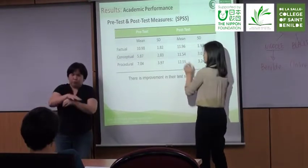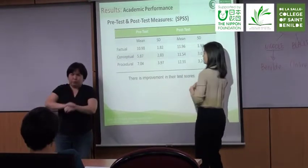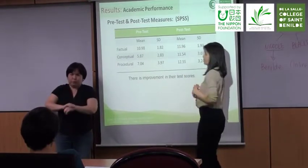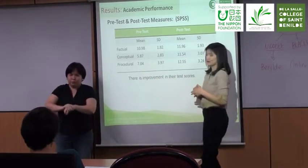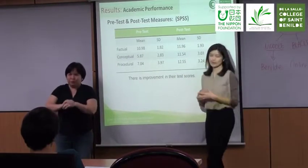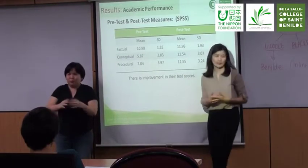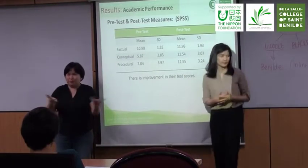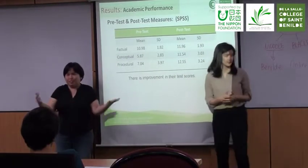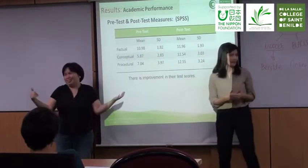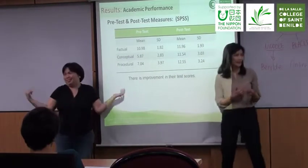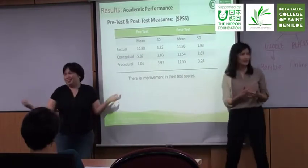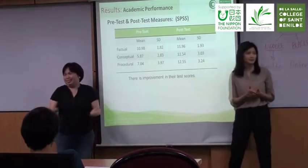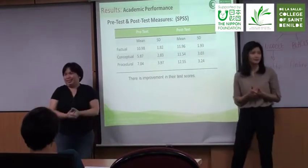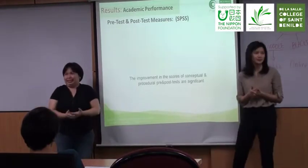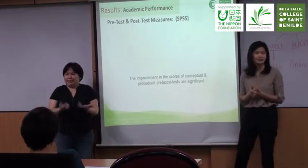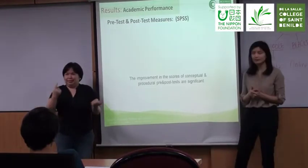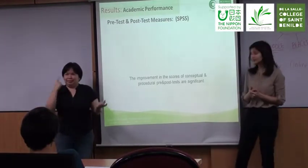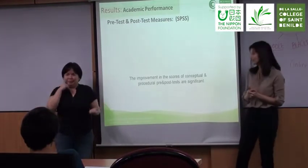the assumption.